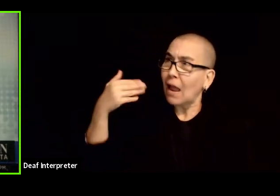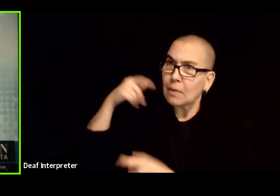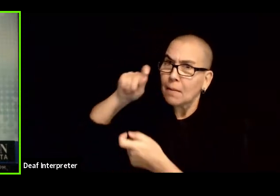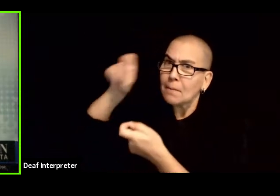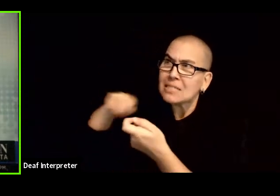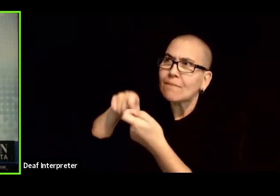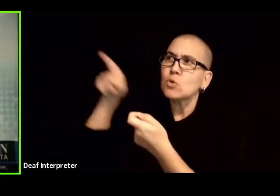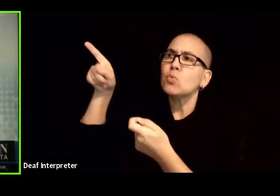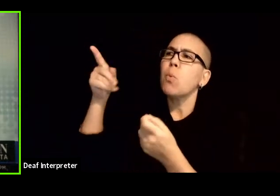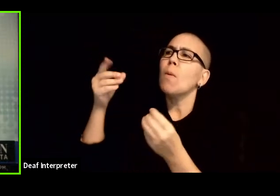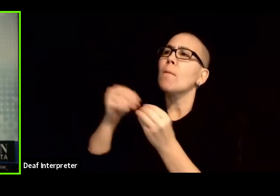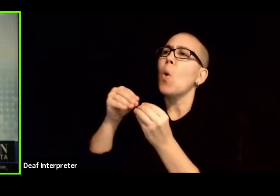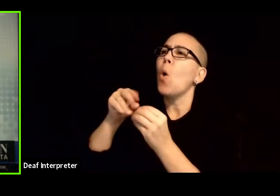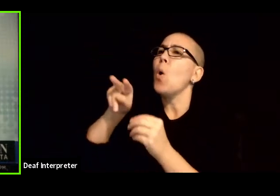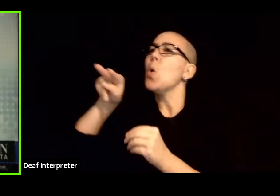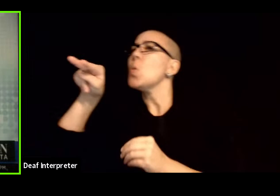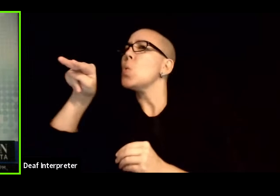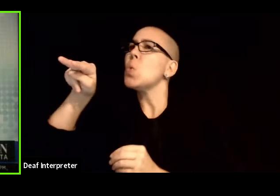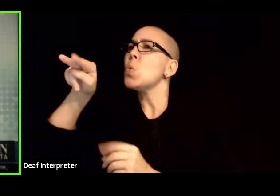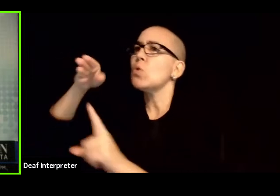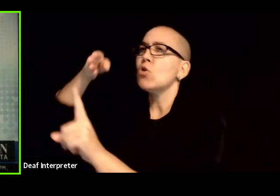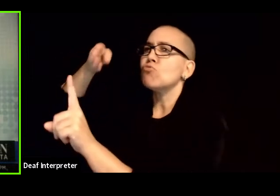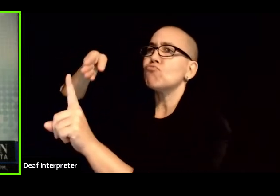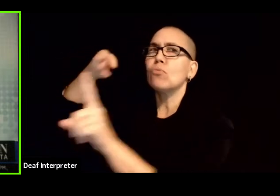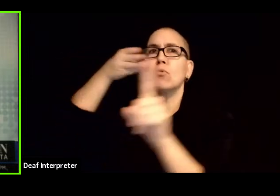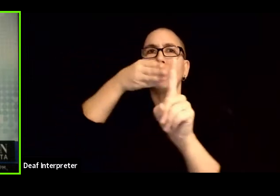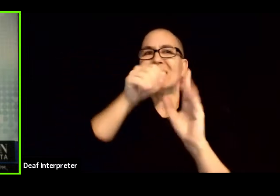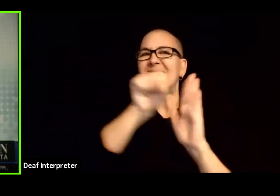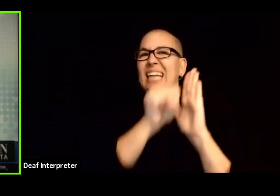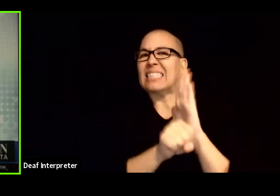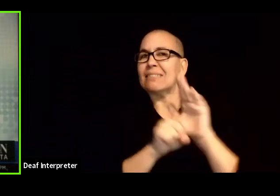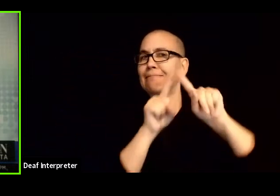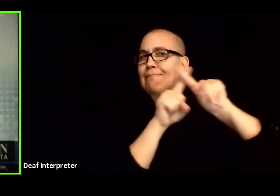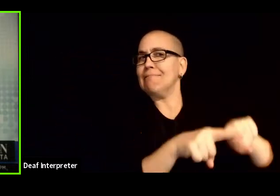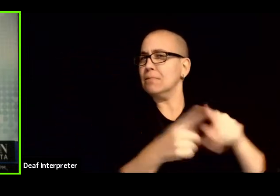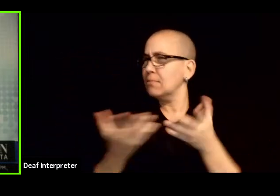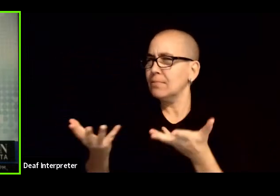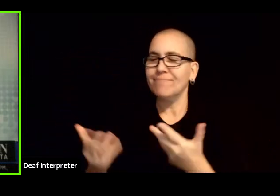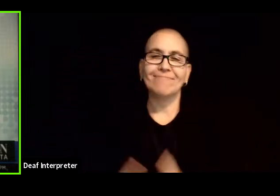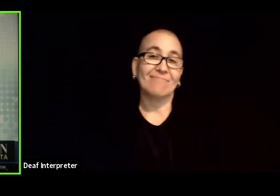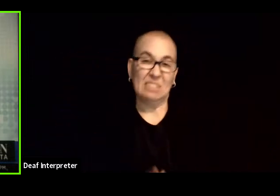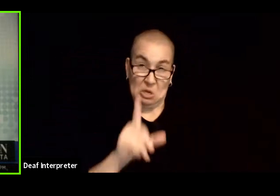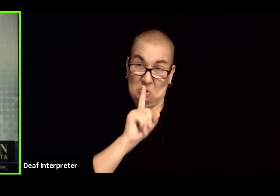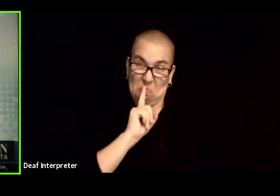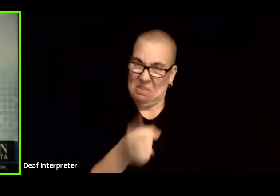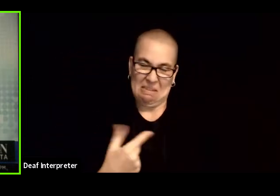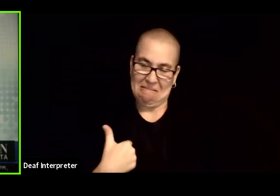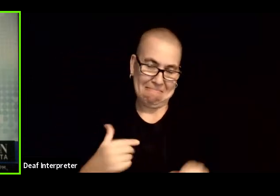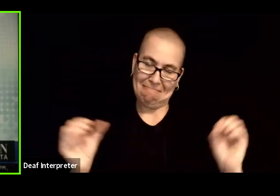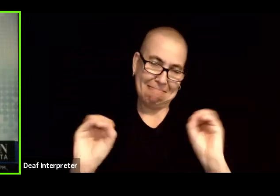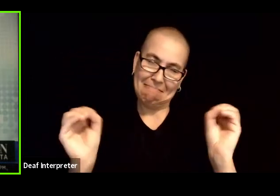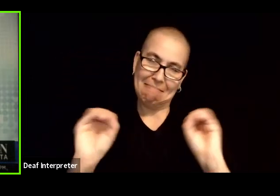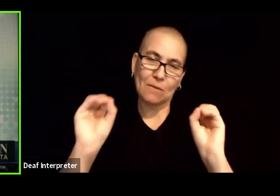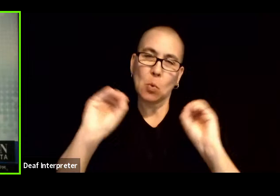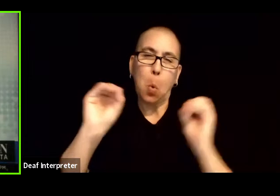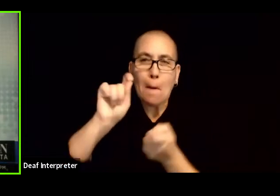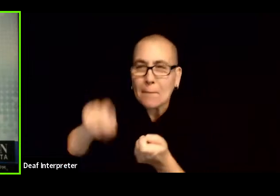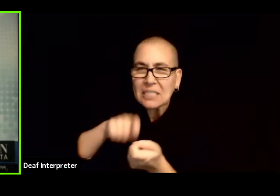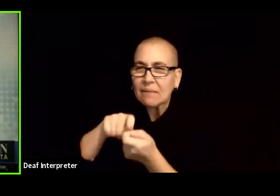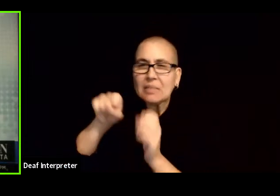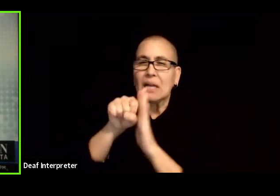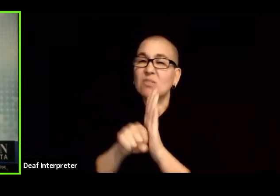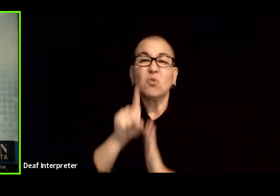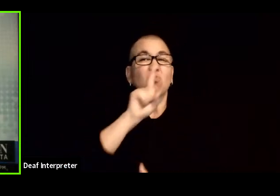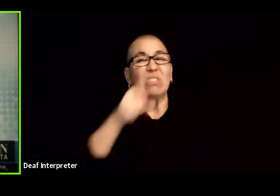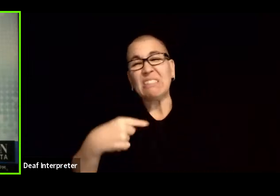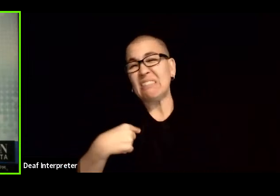No, but I think that we're looking with concern at where our neighbors have been and the direction that we're going, and there's